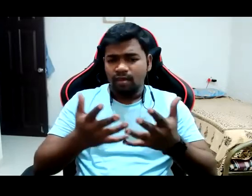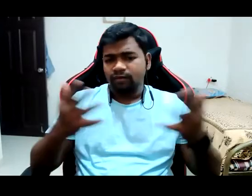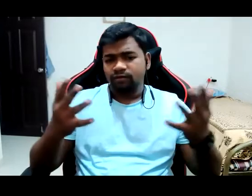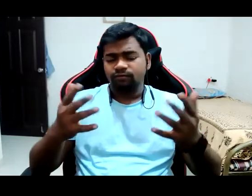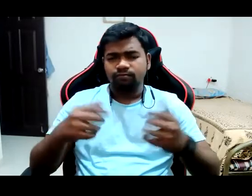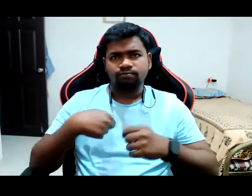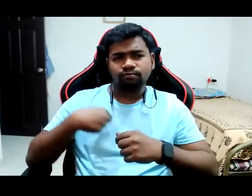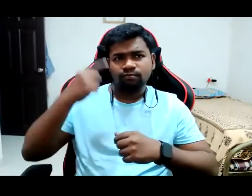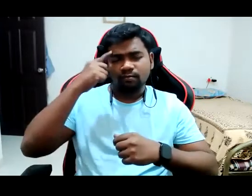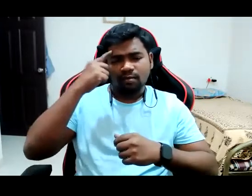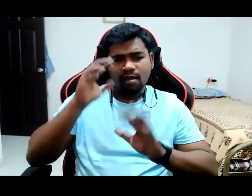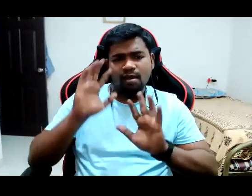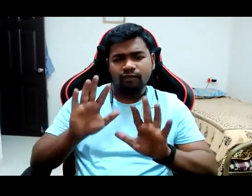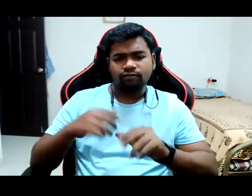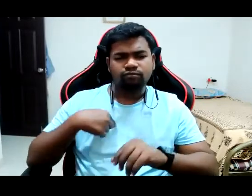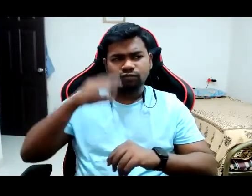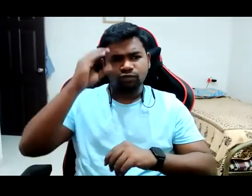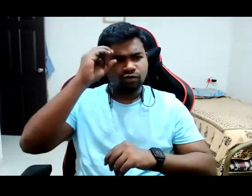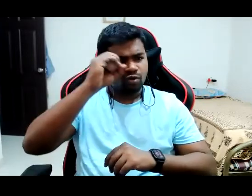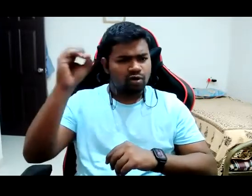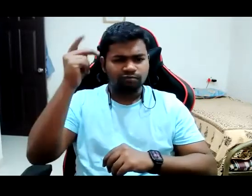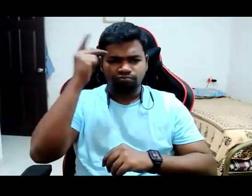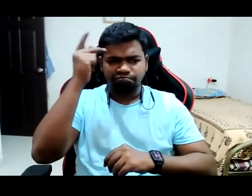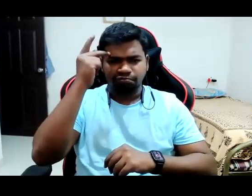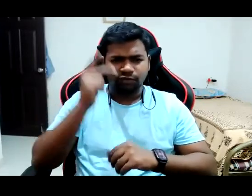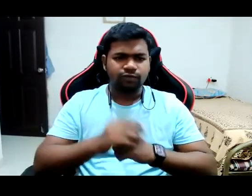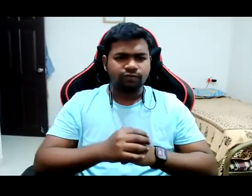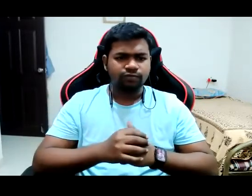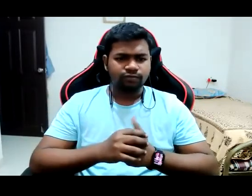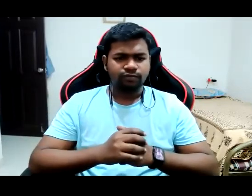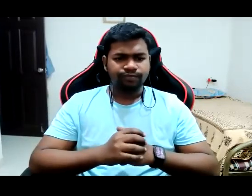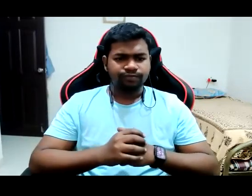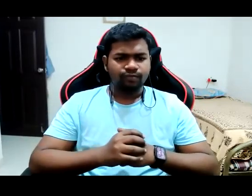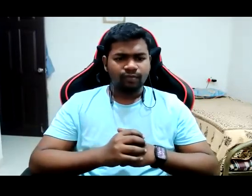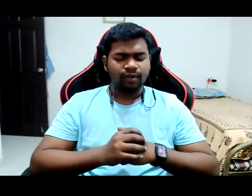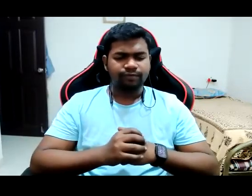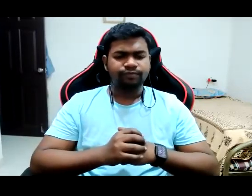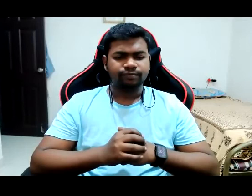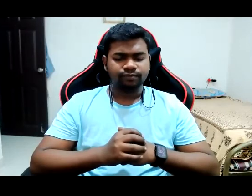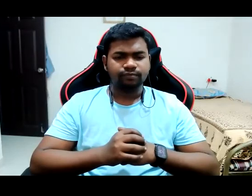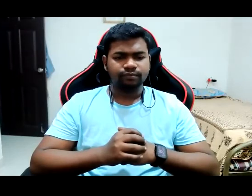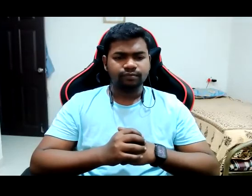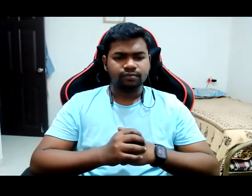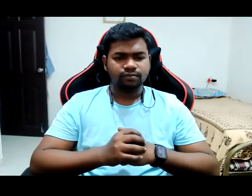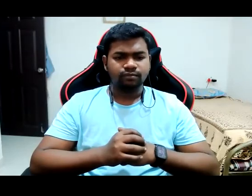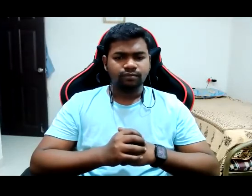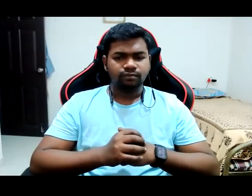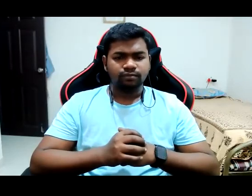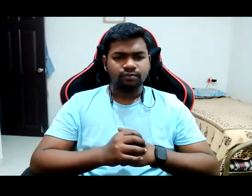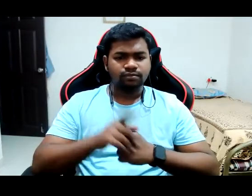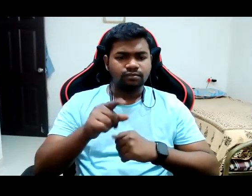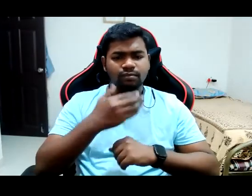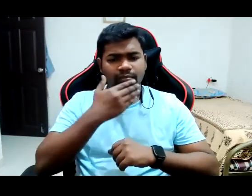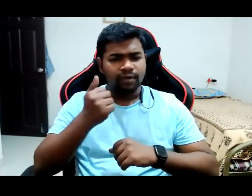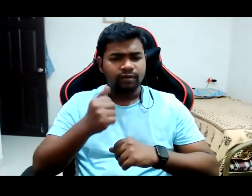mind. I really have like Right. zero knowledge about it. So Yes. So yeah, I will come to that. I think a better thing might be,